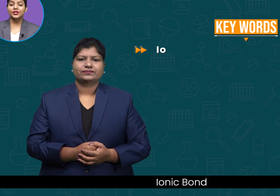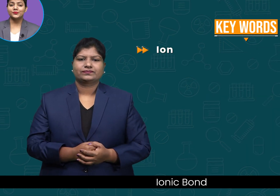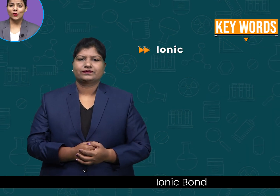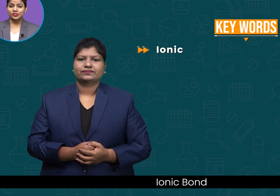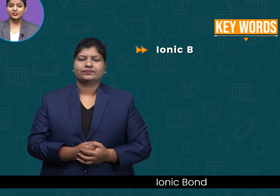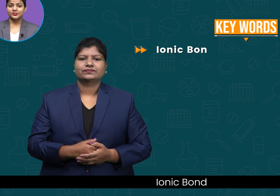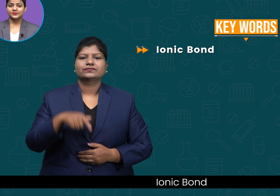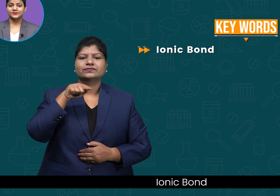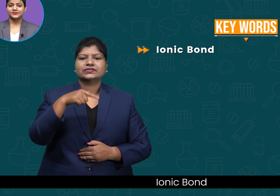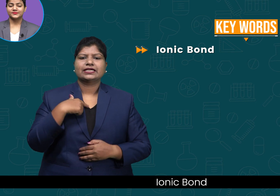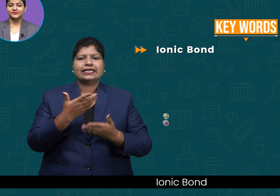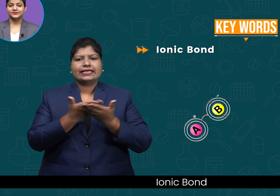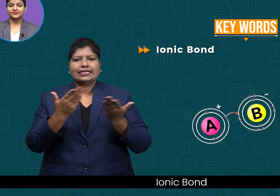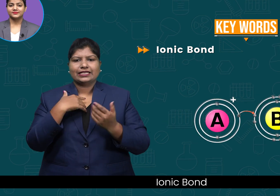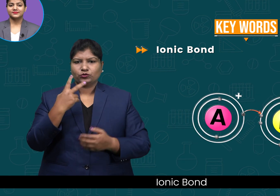ionic bond,